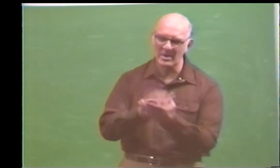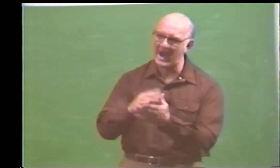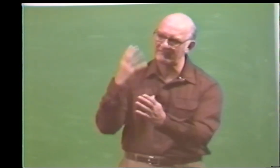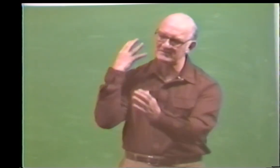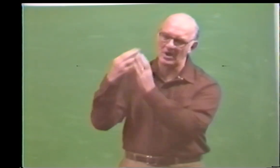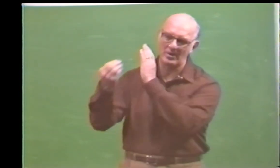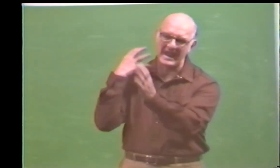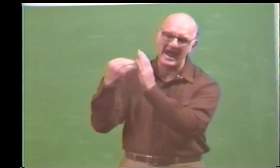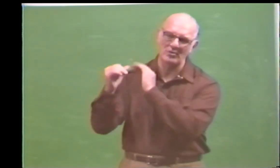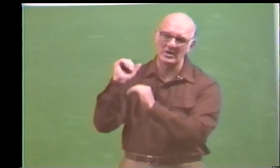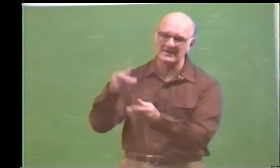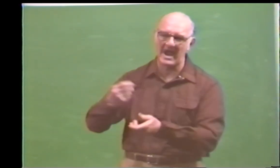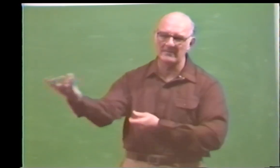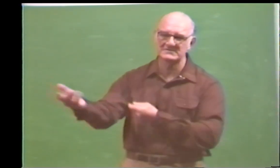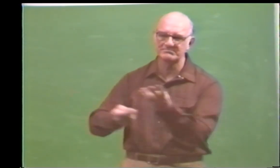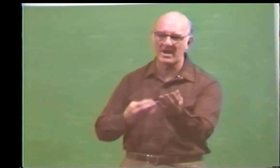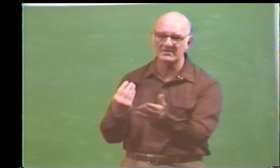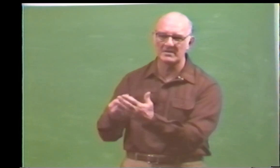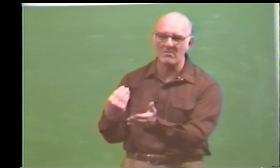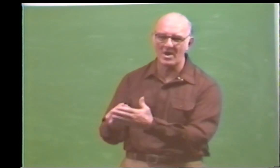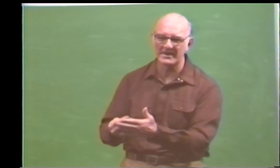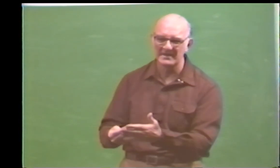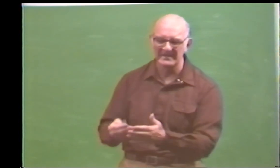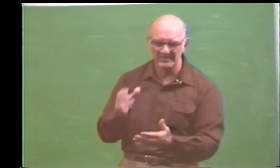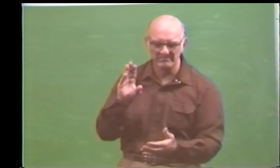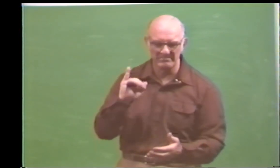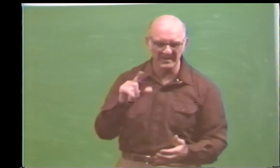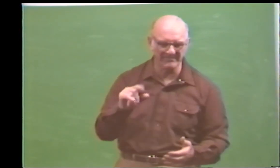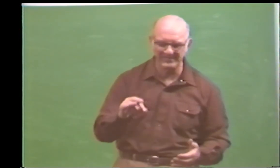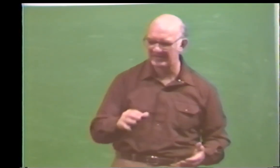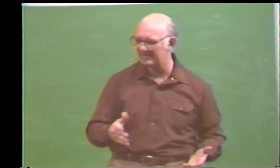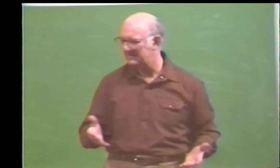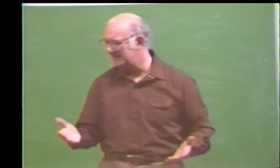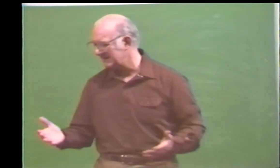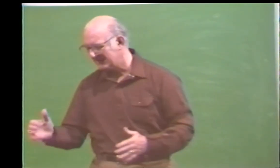wife is going out all the time spending money. Biff